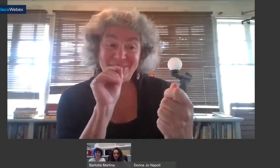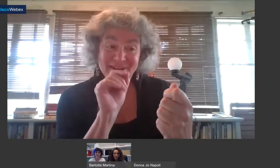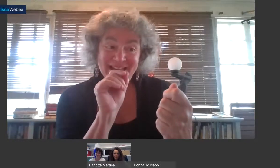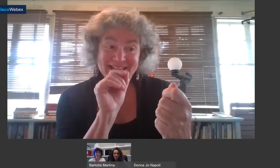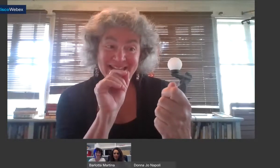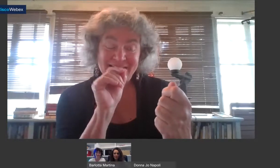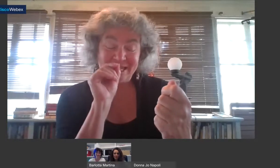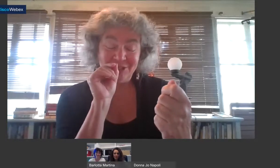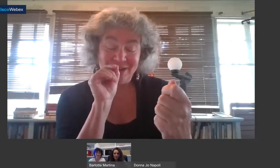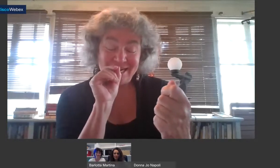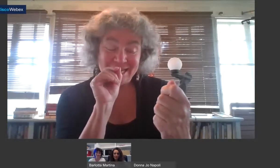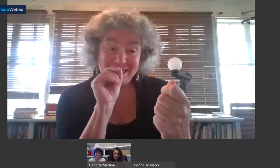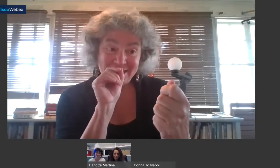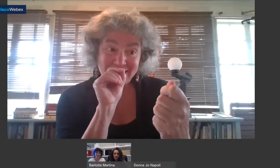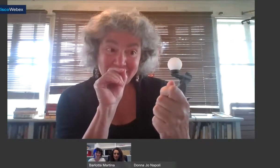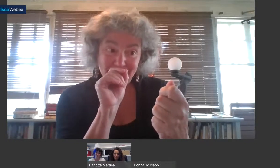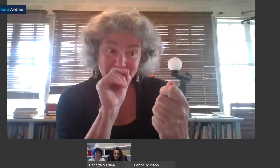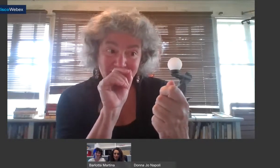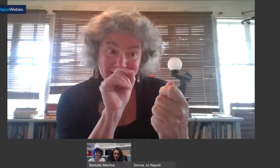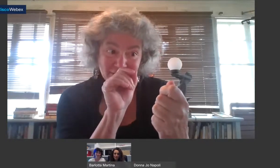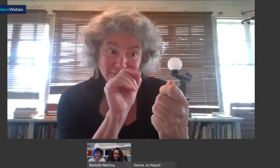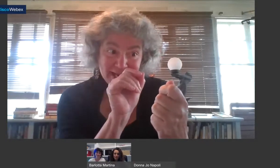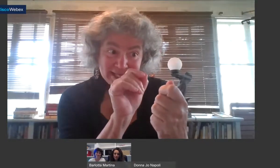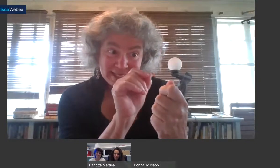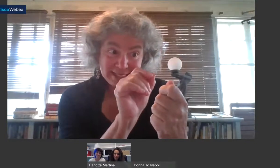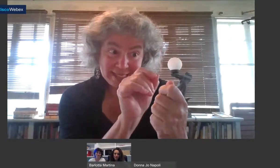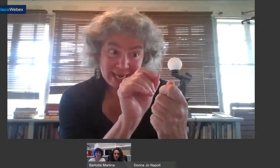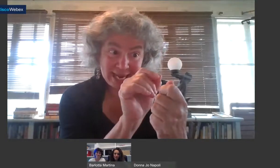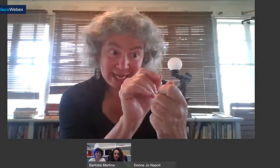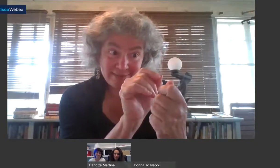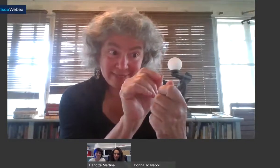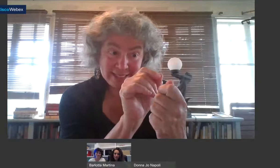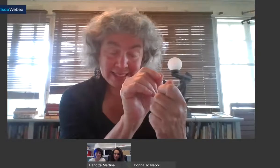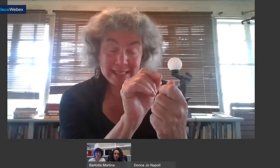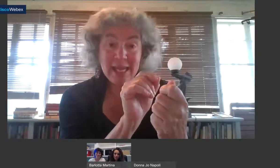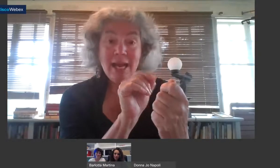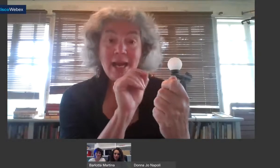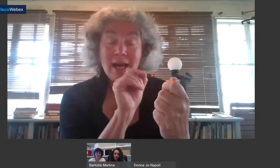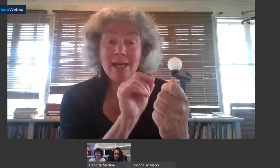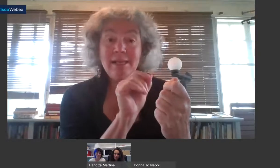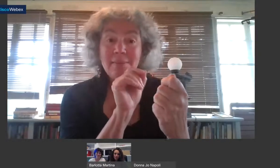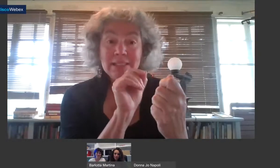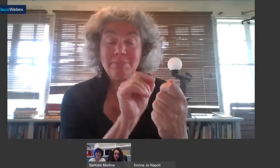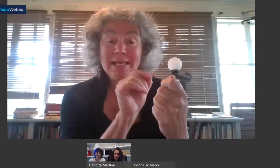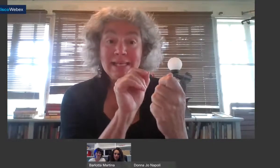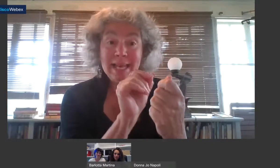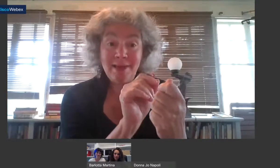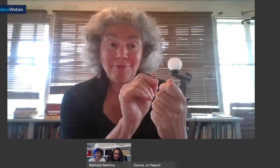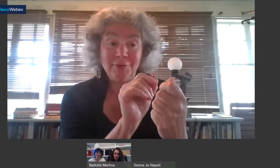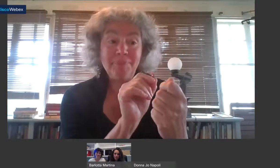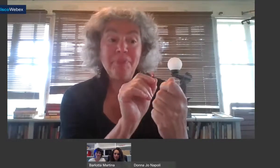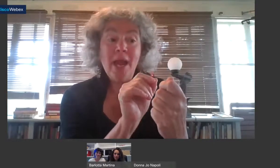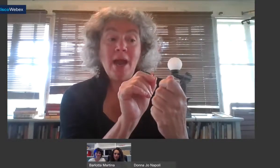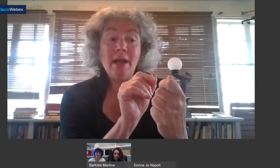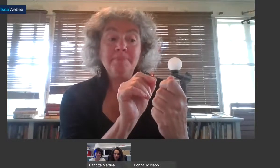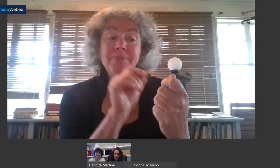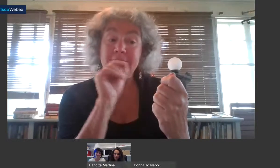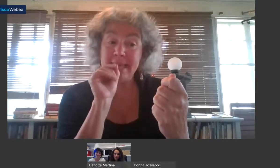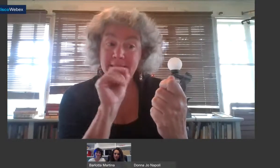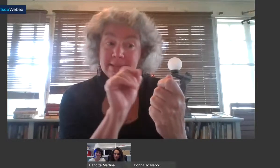thread, and I try to put that thread into the eye of the needle, I am expending effort. Yes, there